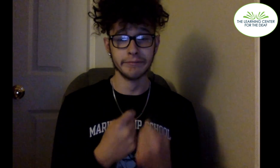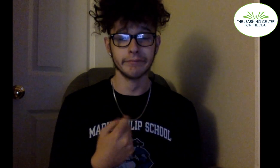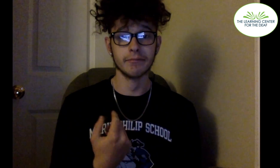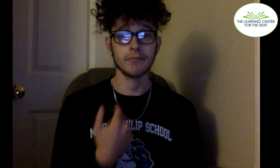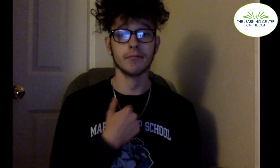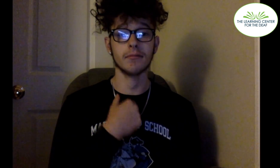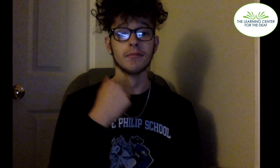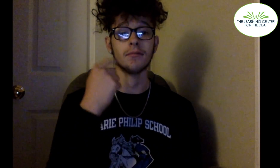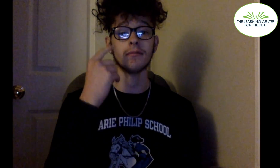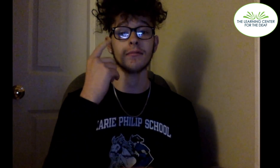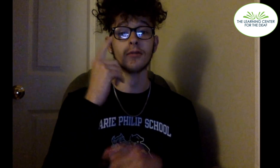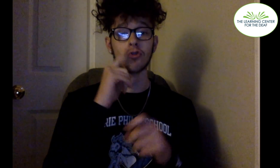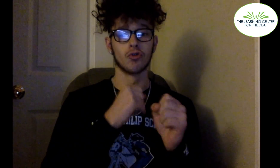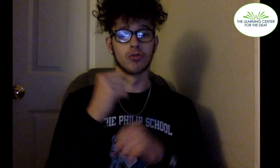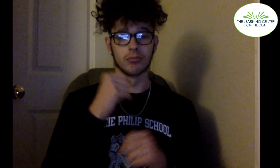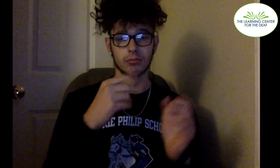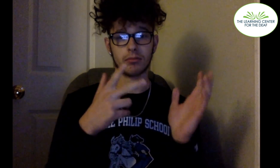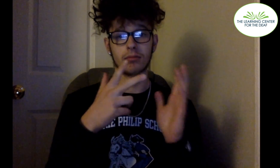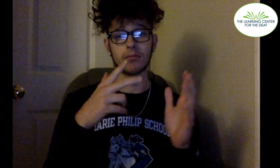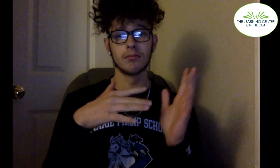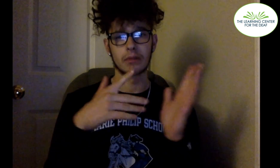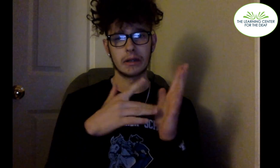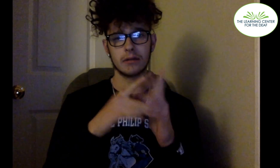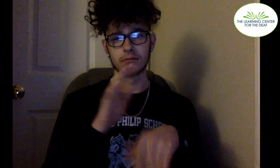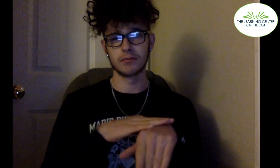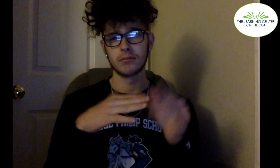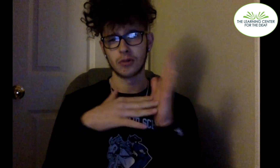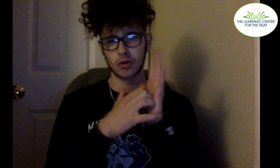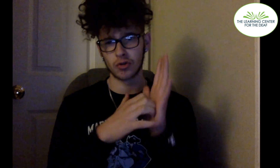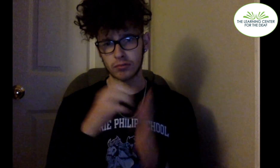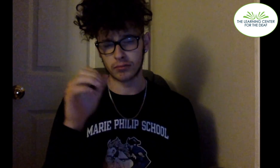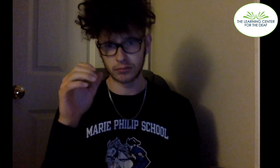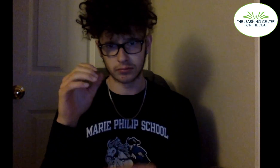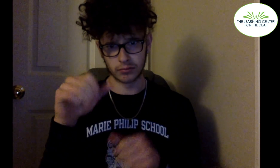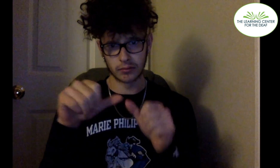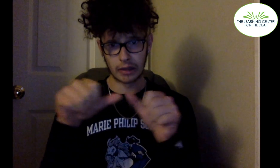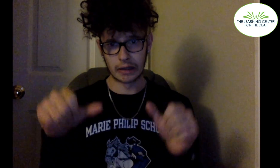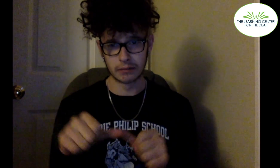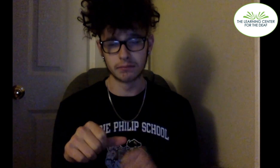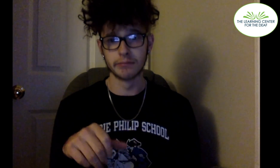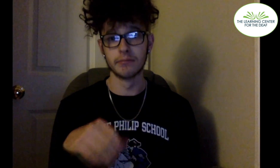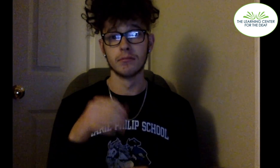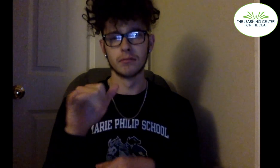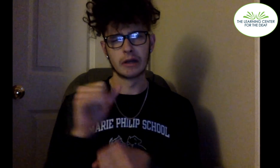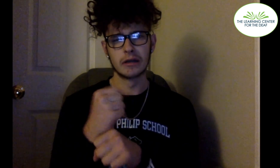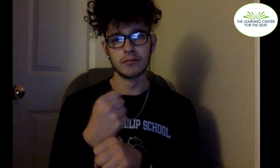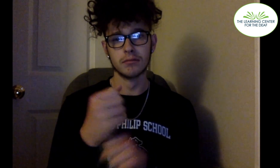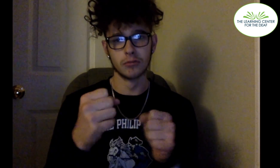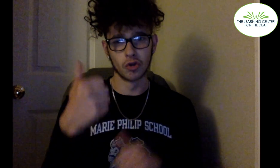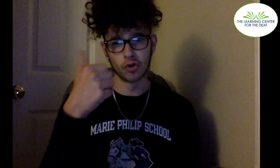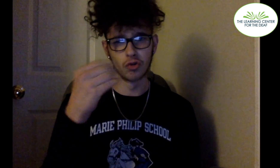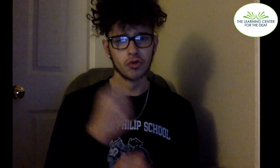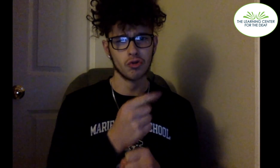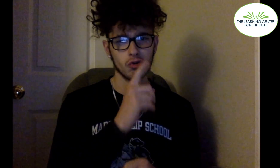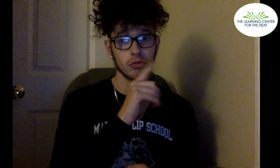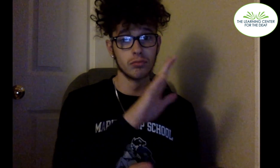being on the team, I would say I need to study and practice a bit more in the areas that I can improve on and continue to